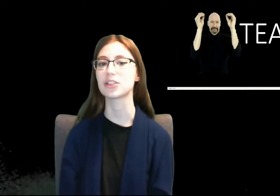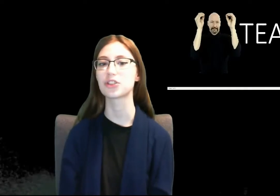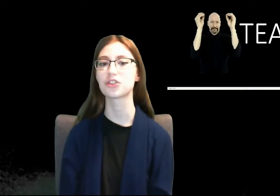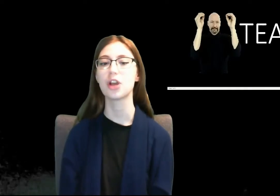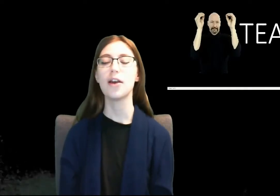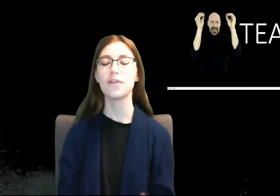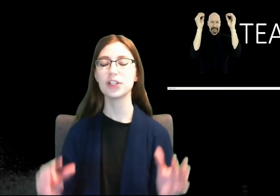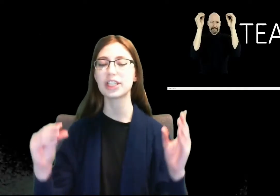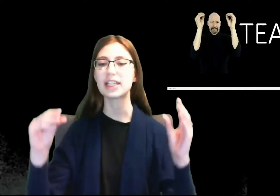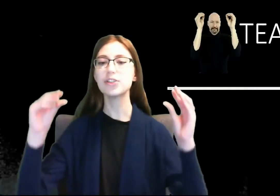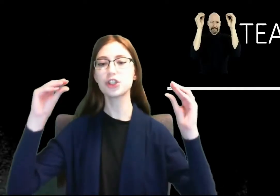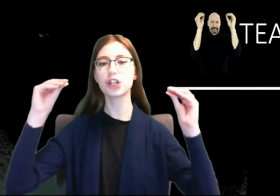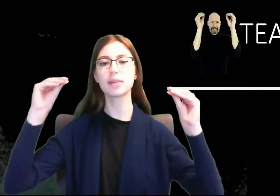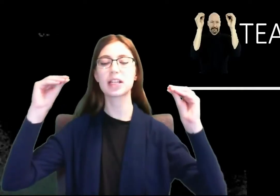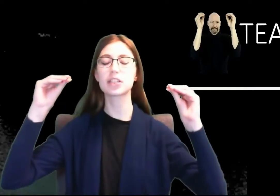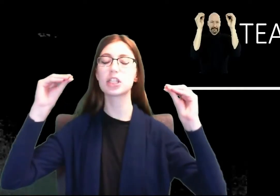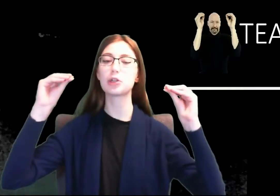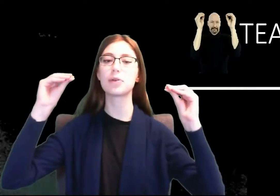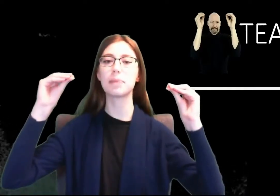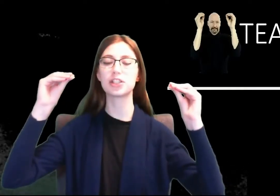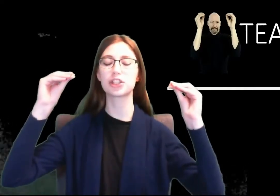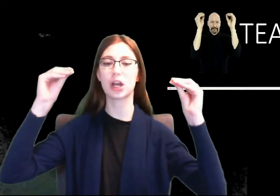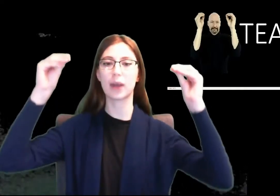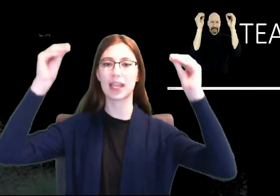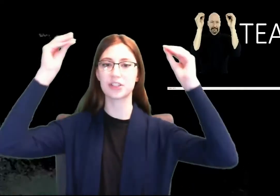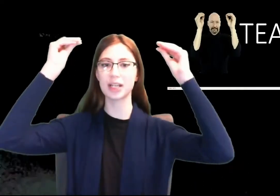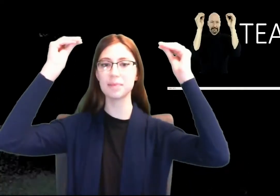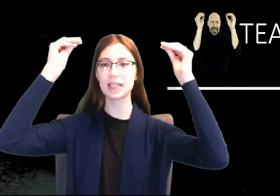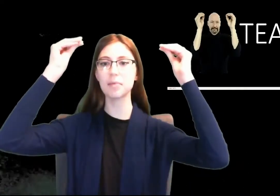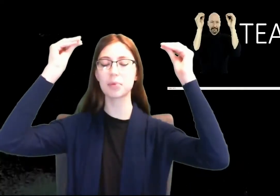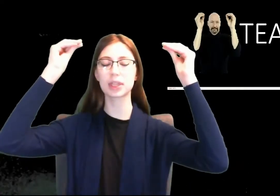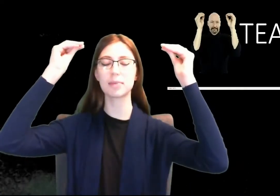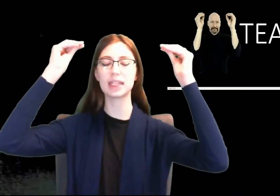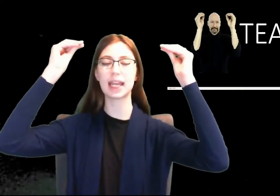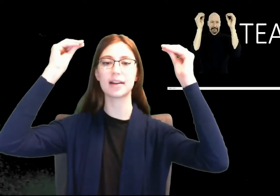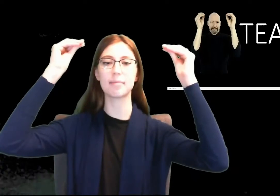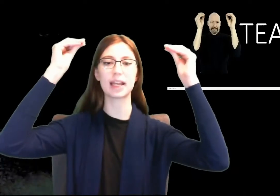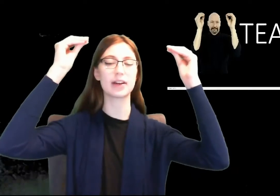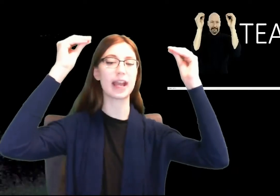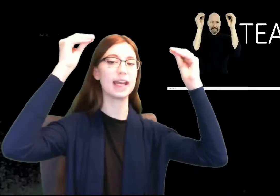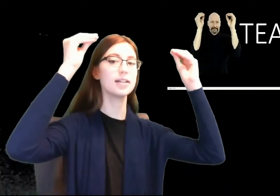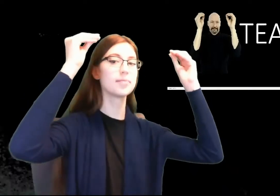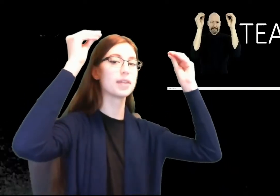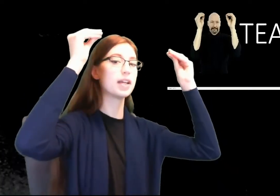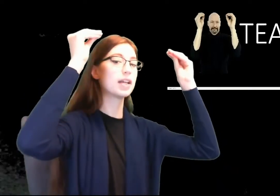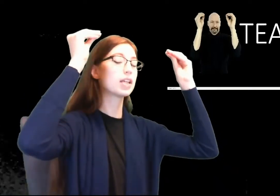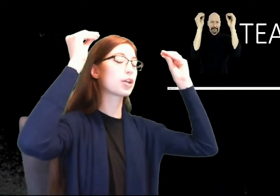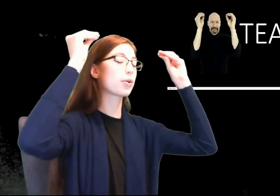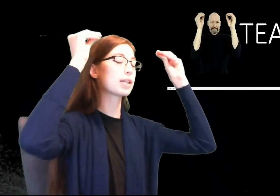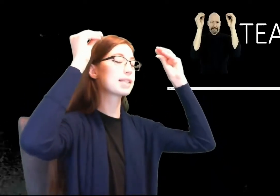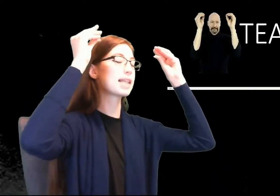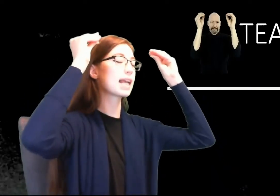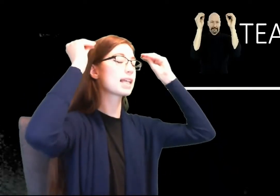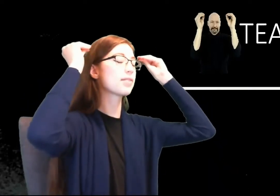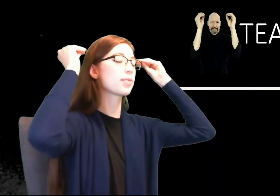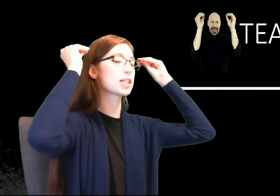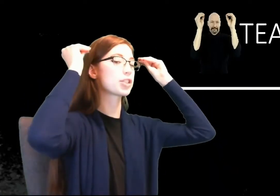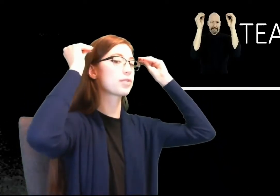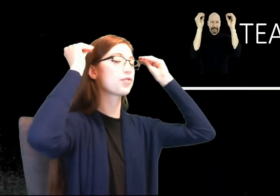Teach. For teach, you're going to make 2 pinched O hand shapes and put them in the air by your head. You're going to take the information from